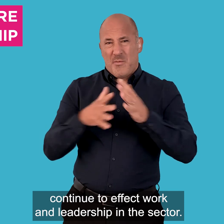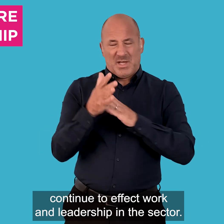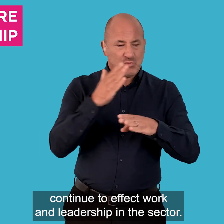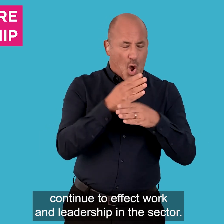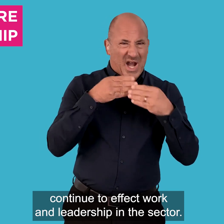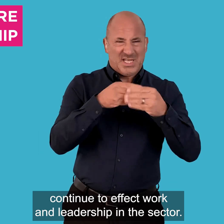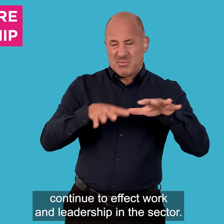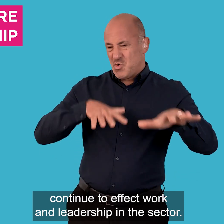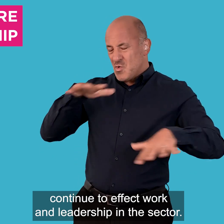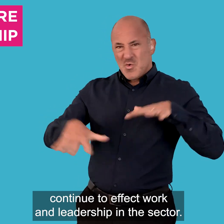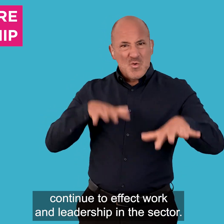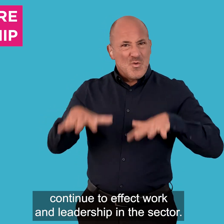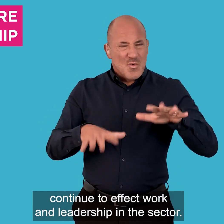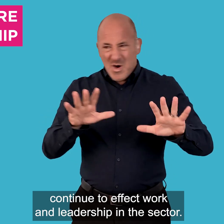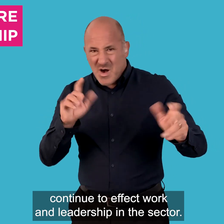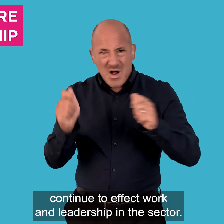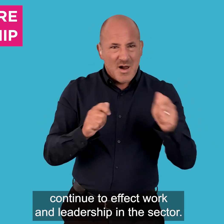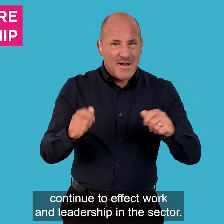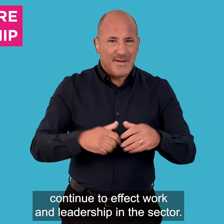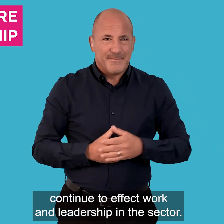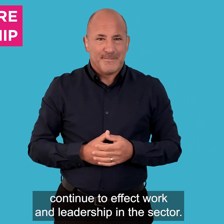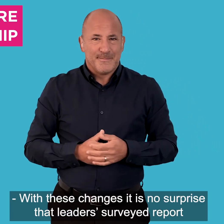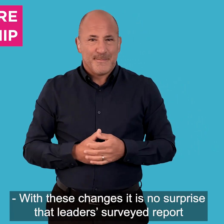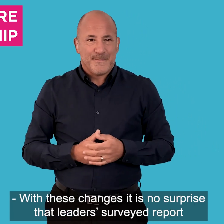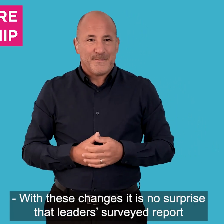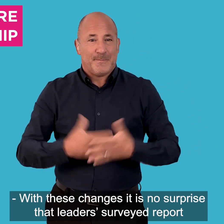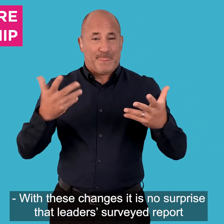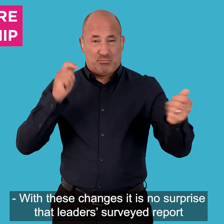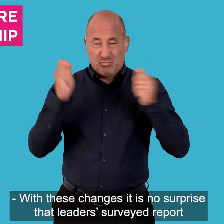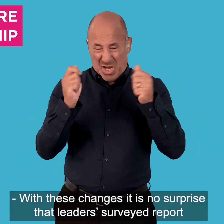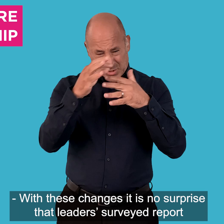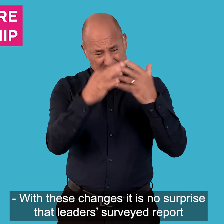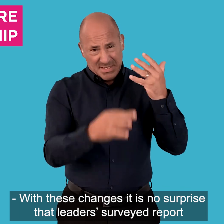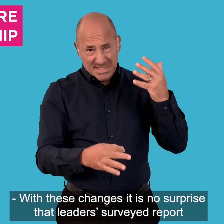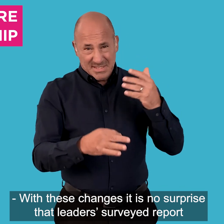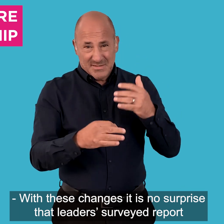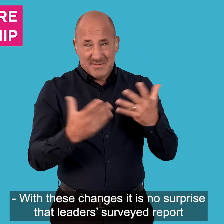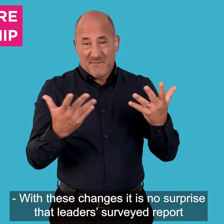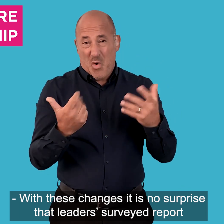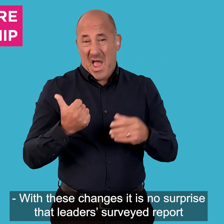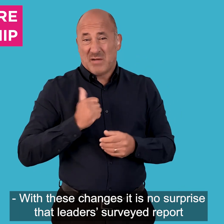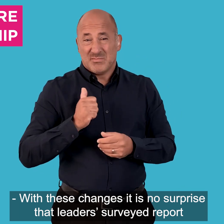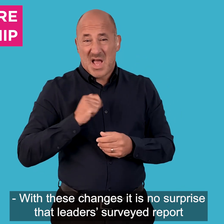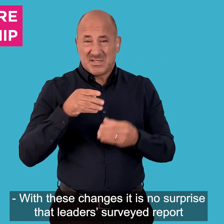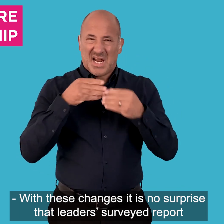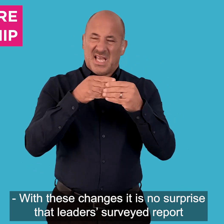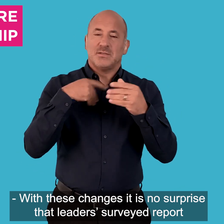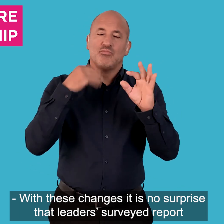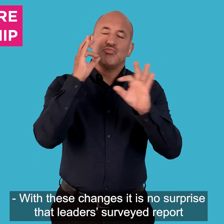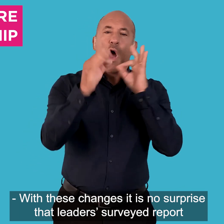continue to affect work and leadership in the sector. With these changes, it is no surprise that leaders